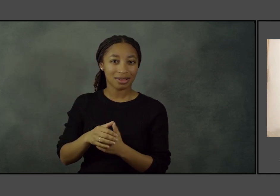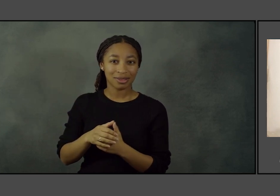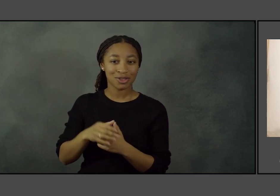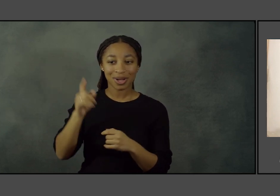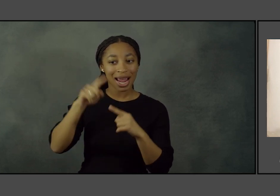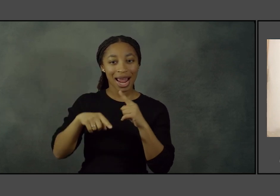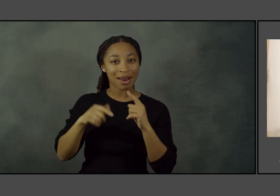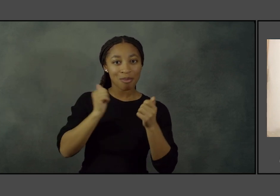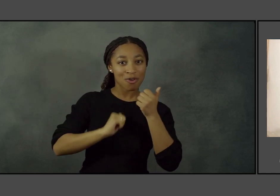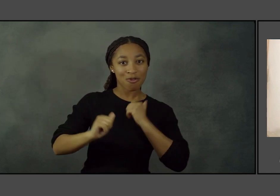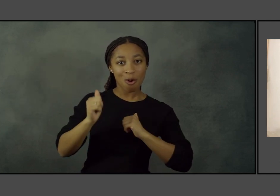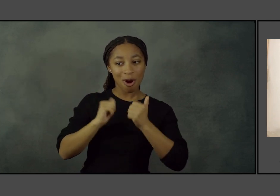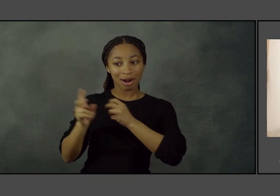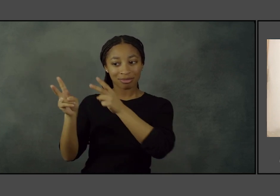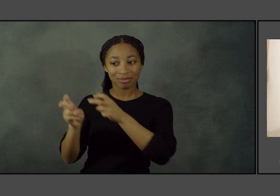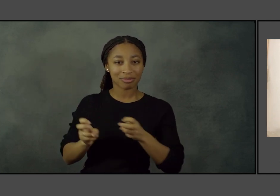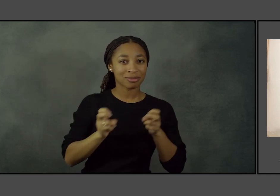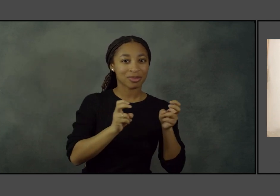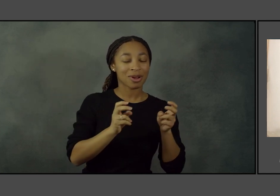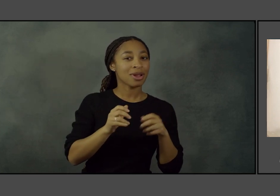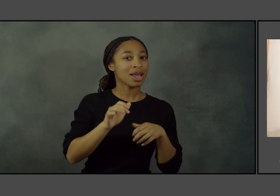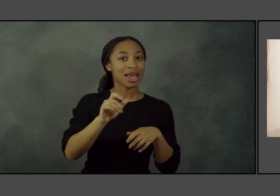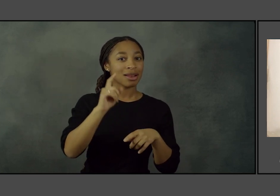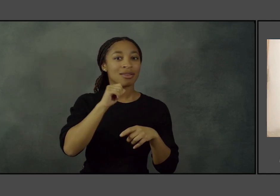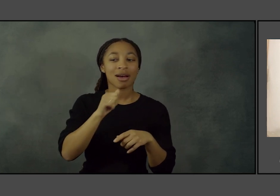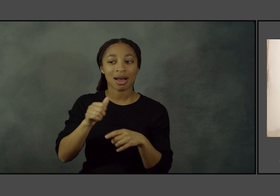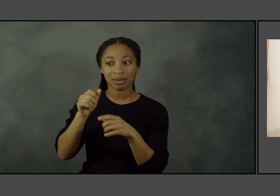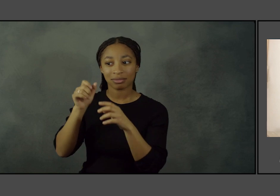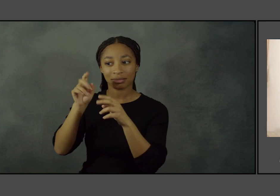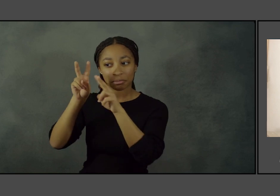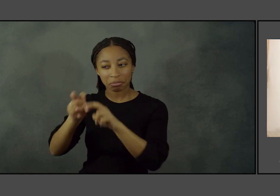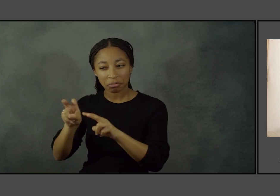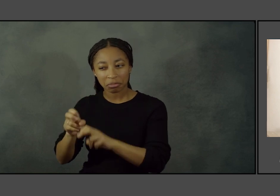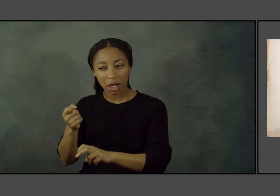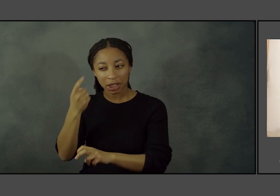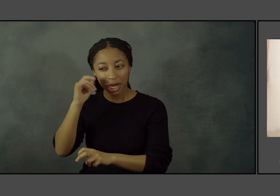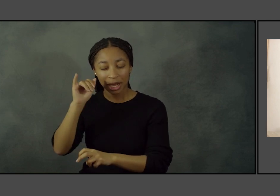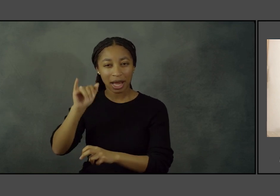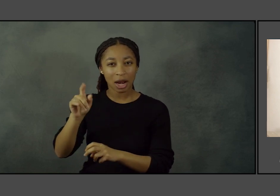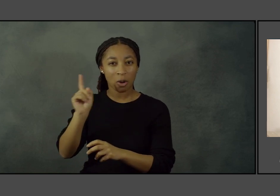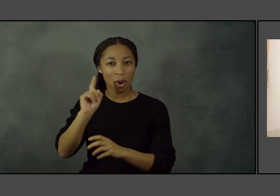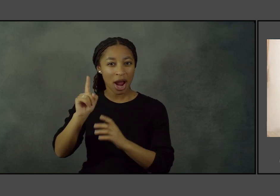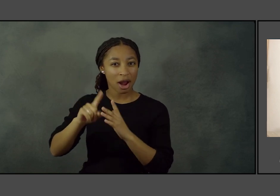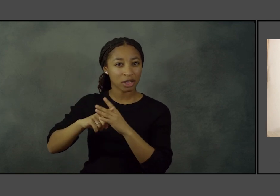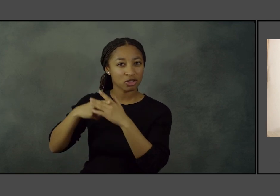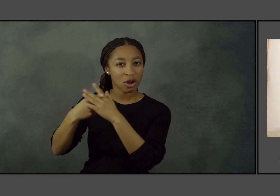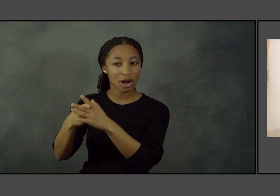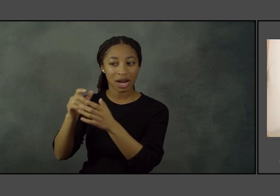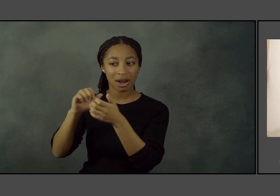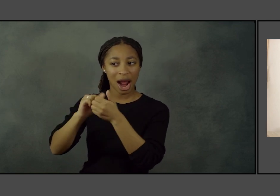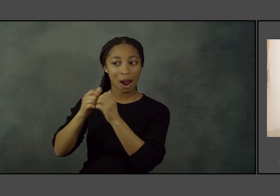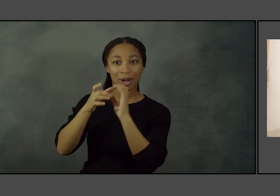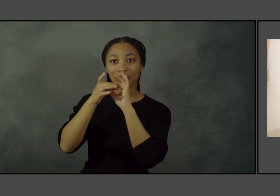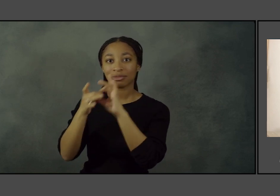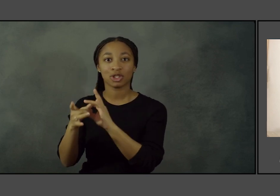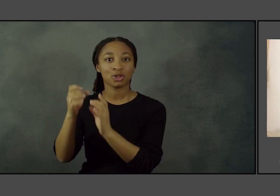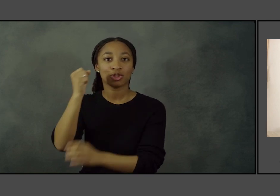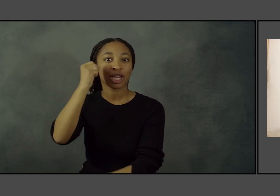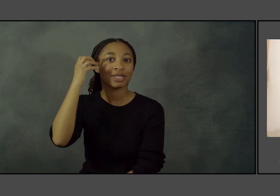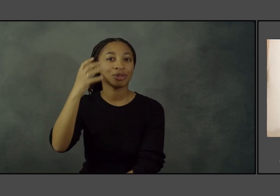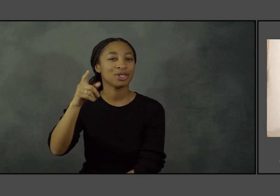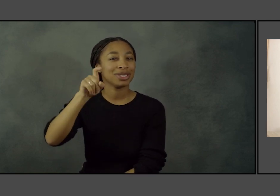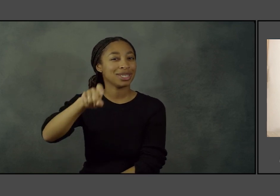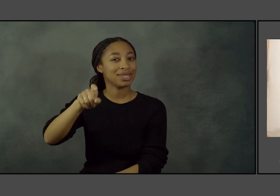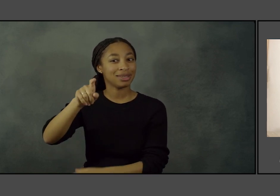history, or, you know, what, or the context that produced the Shakespeare. You have to understand the context that produced the Shakespeare in order